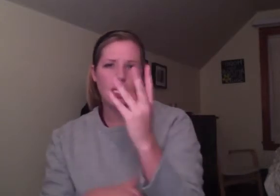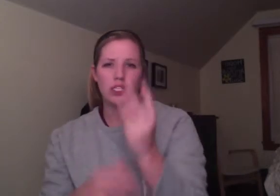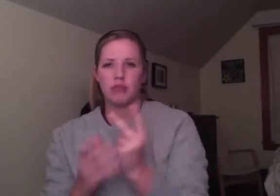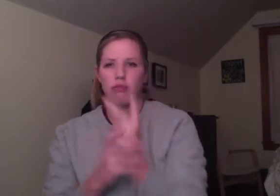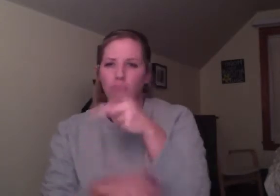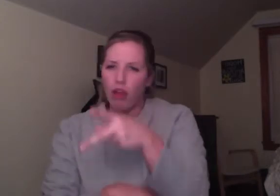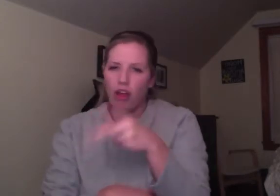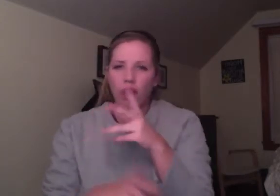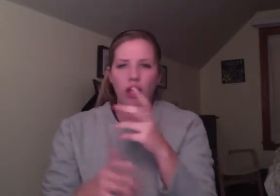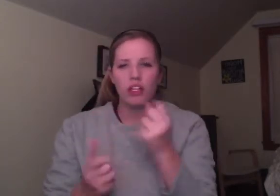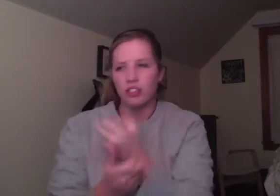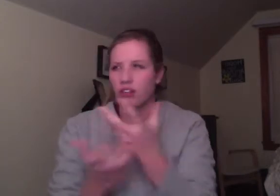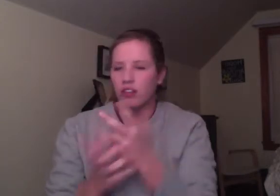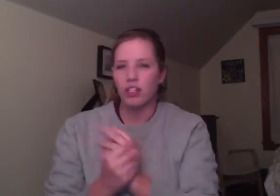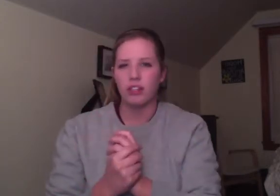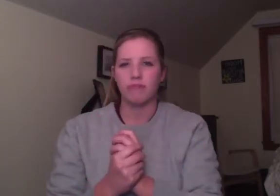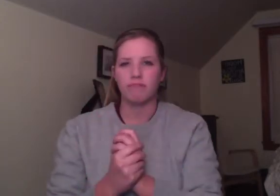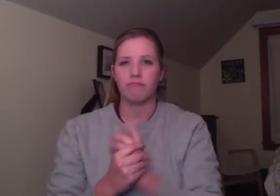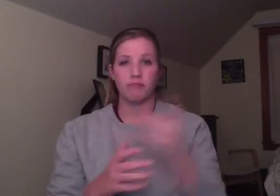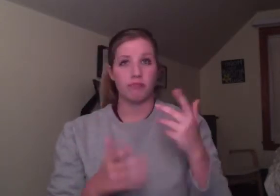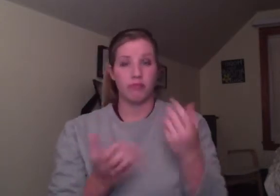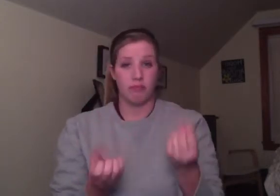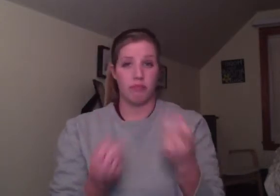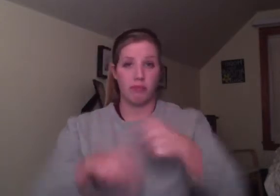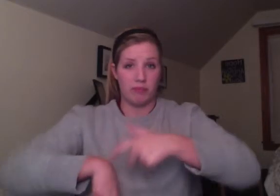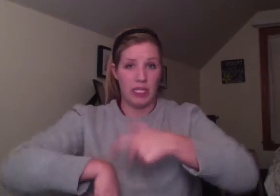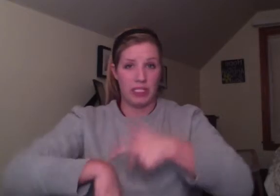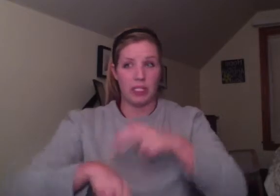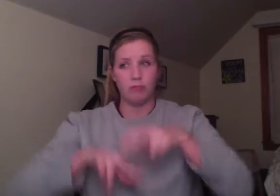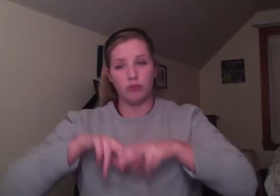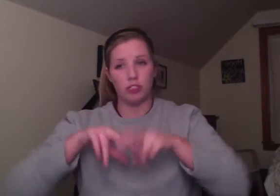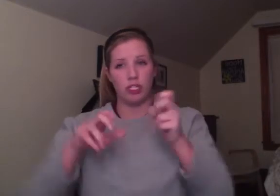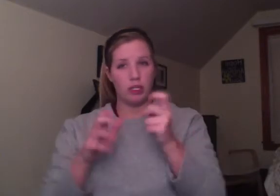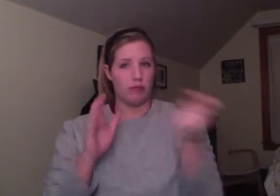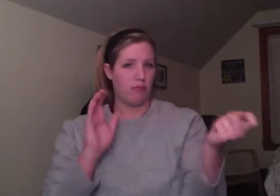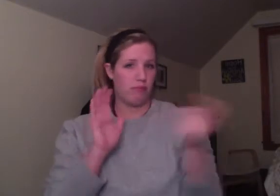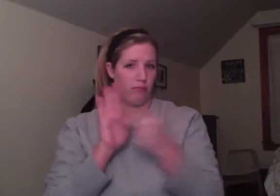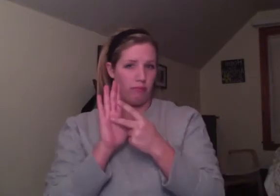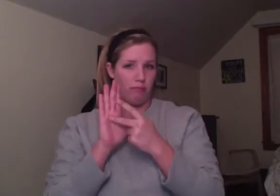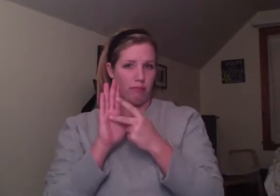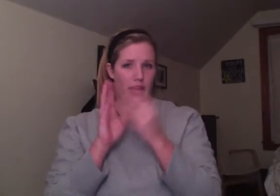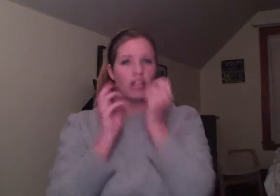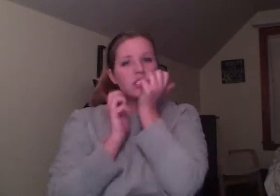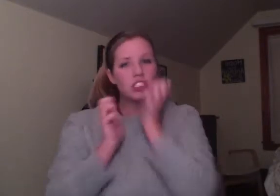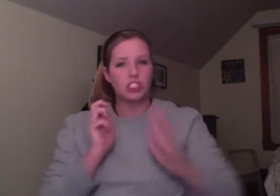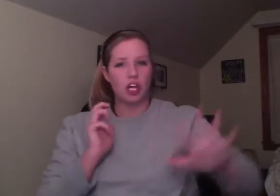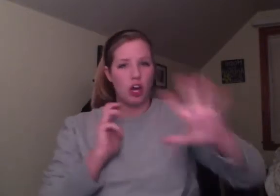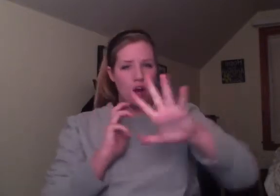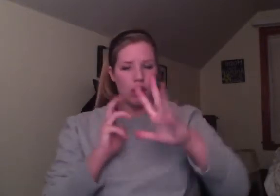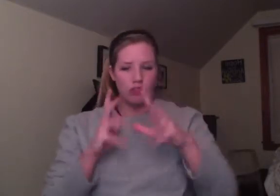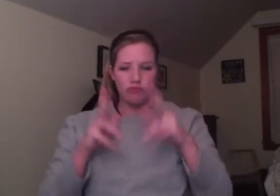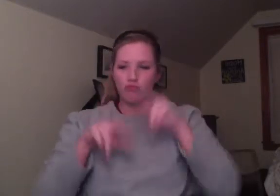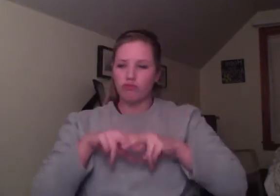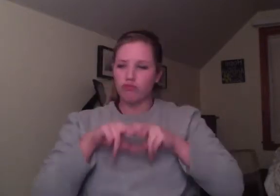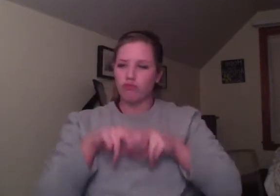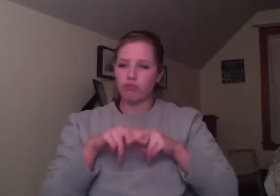he had this really amazing, intricate garden, and he would sit out there for hours waiting for bees to fly down onto these sunflowers that he